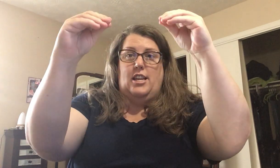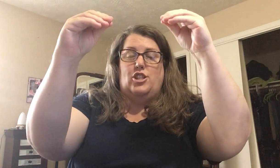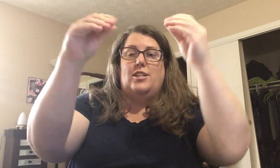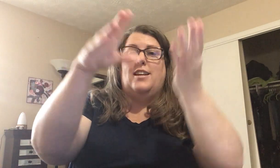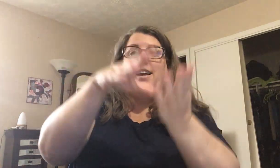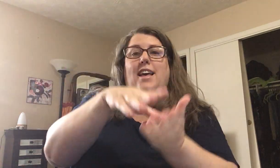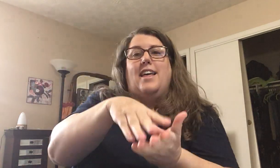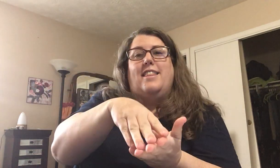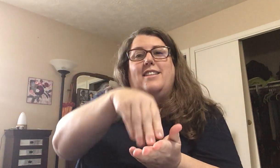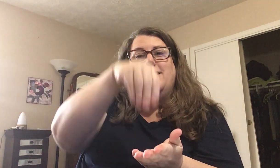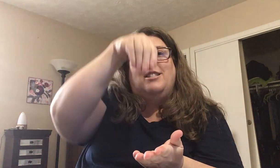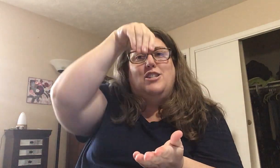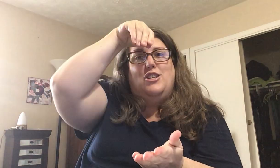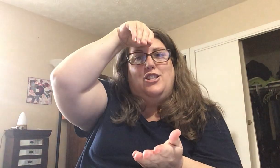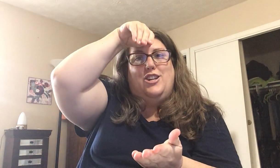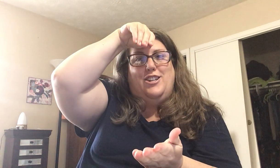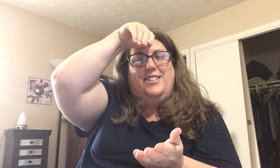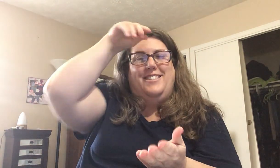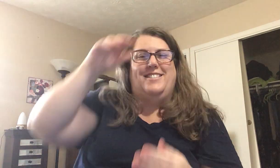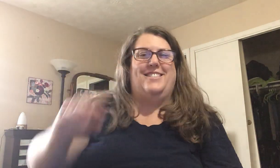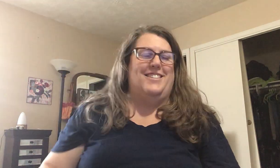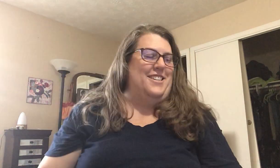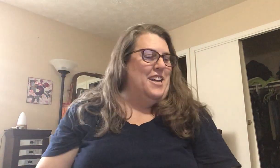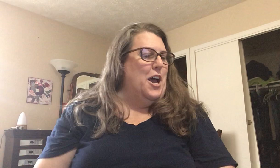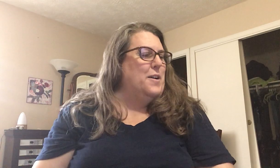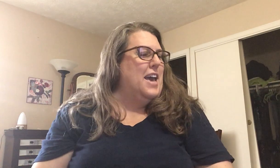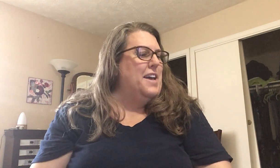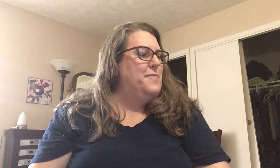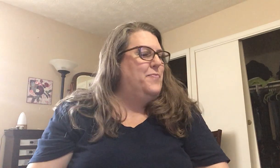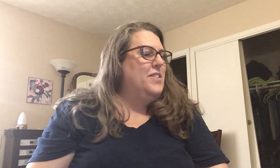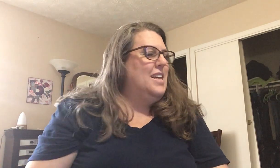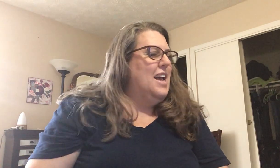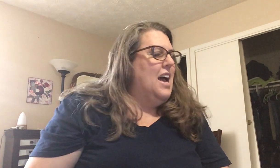teach. This is learn. Okay.